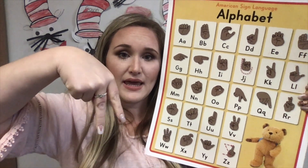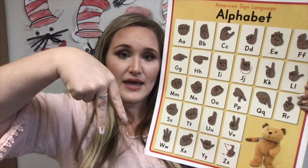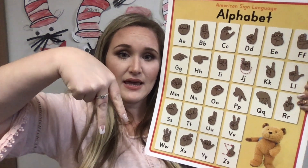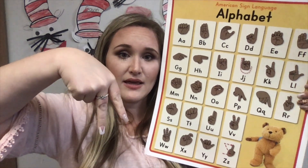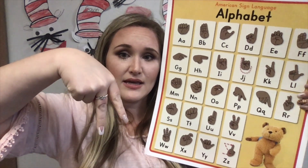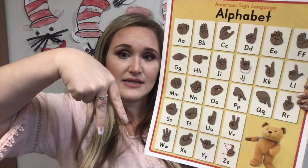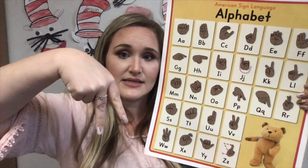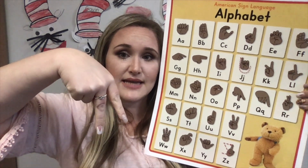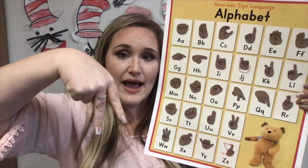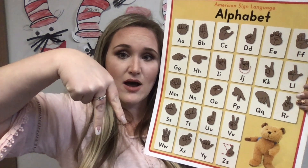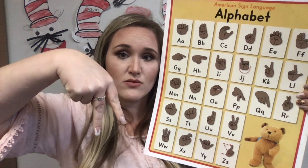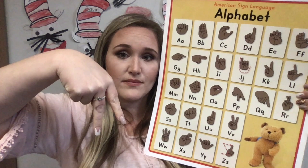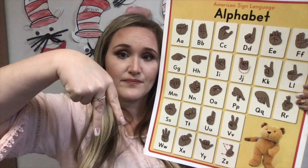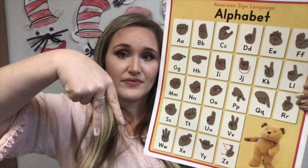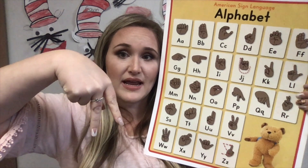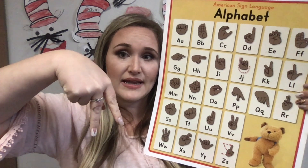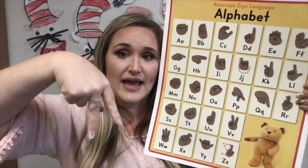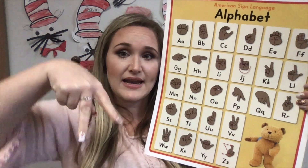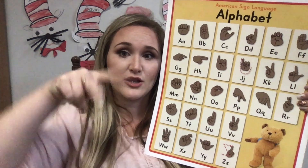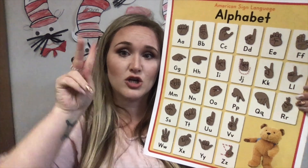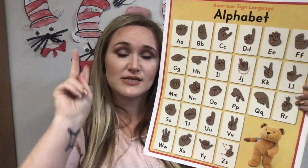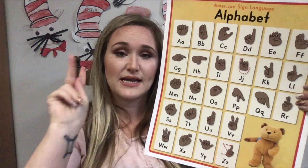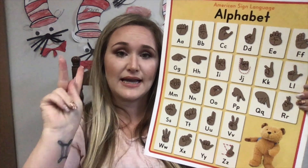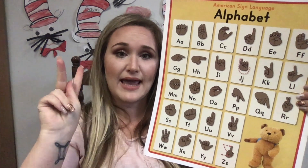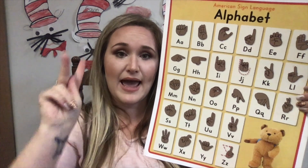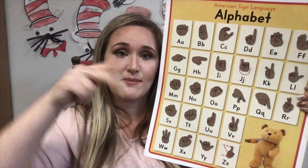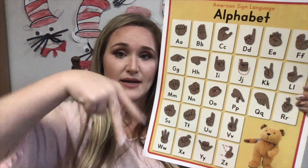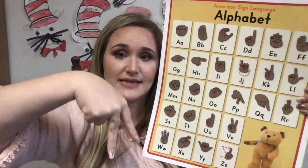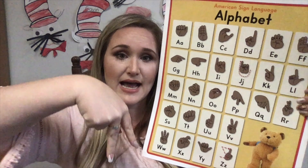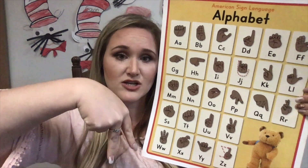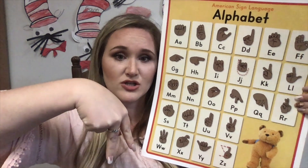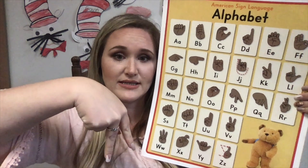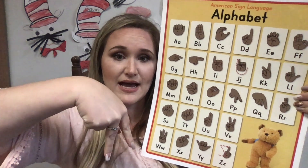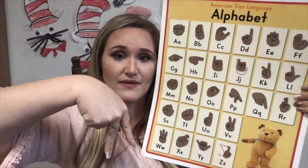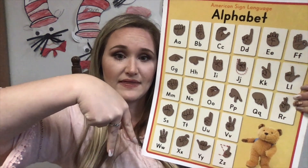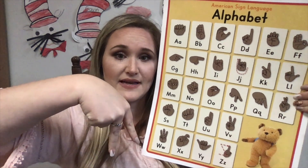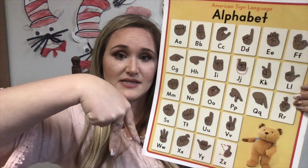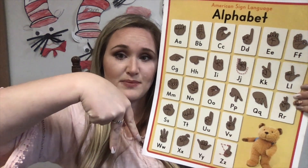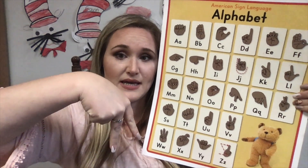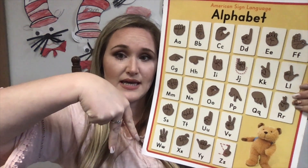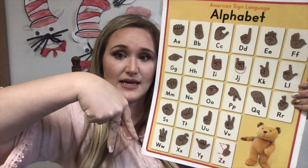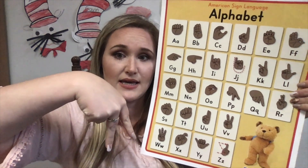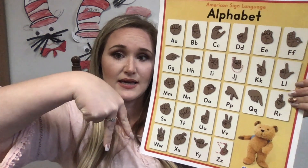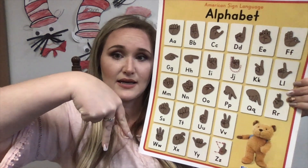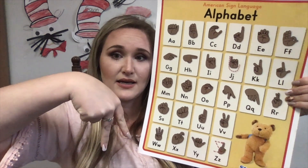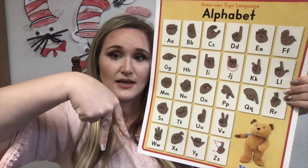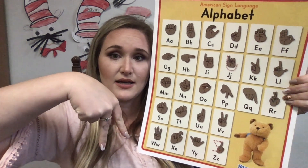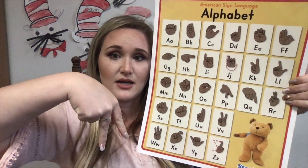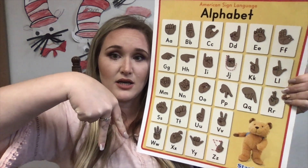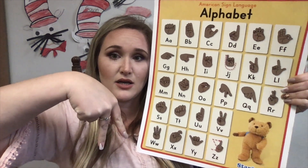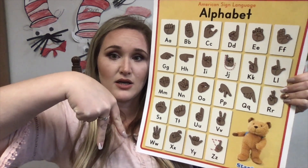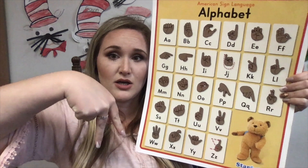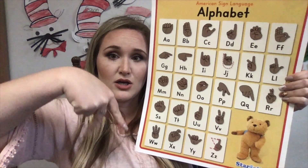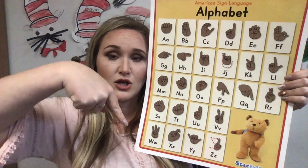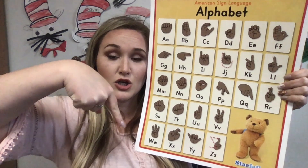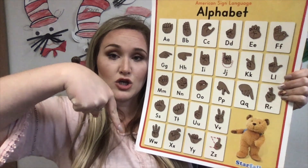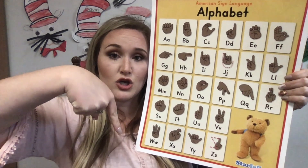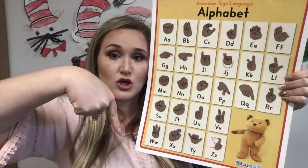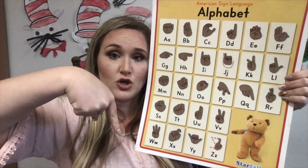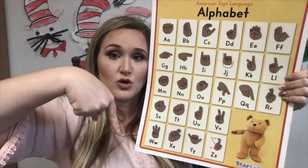P is down. And again, it looks like a K, but it's actually down like this. P, Q